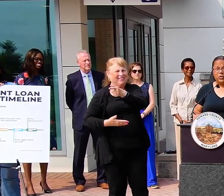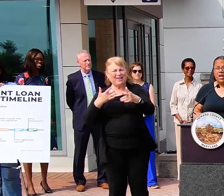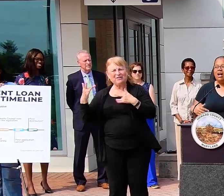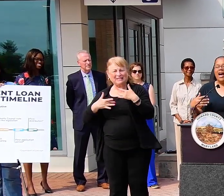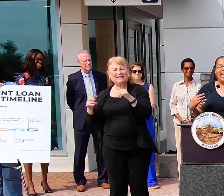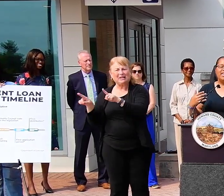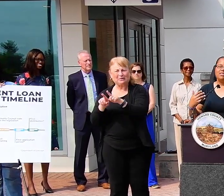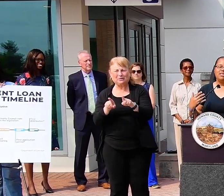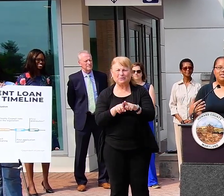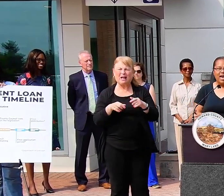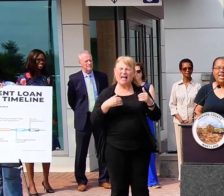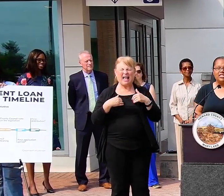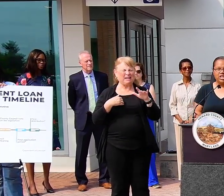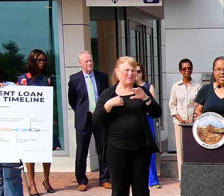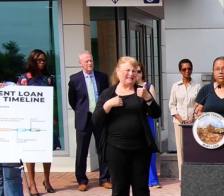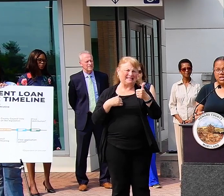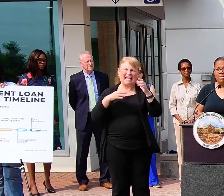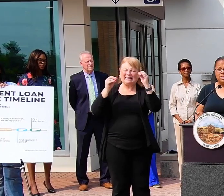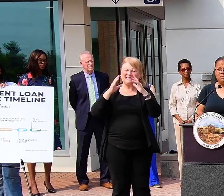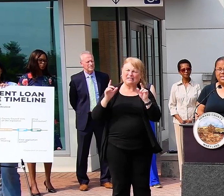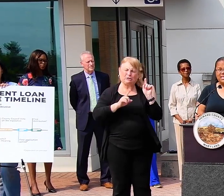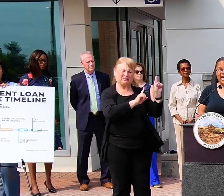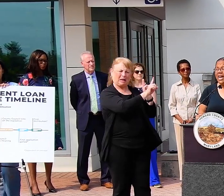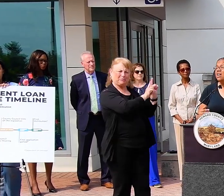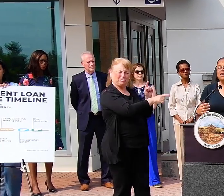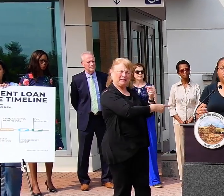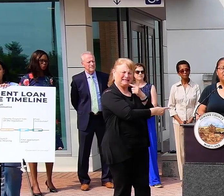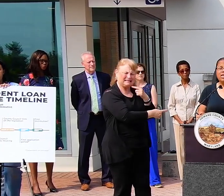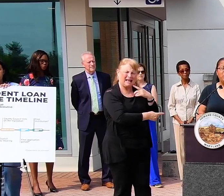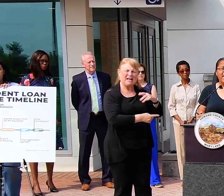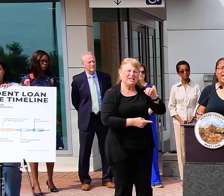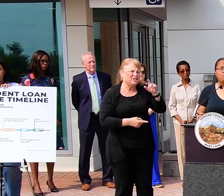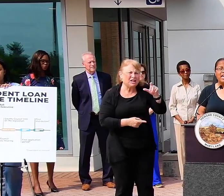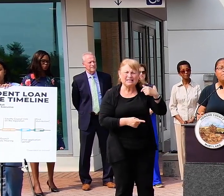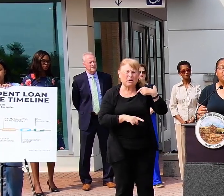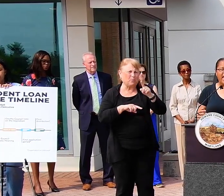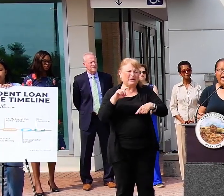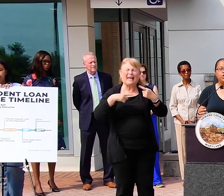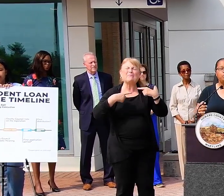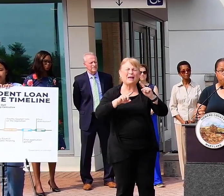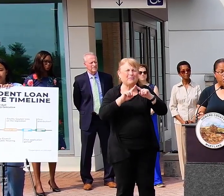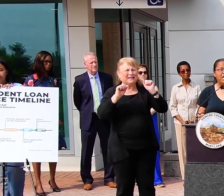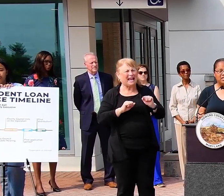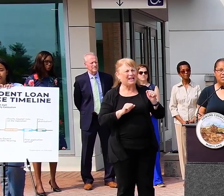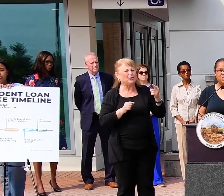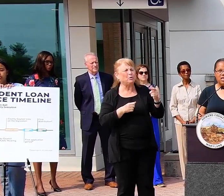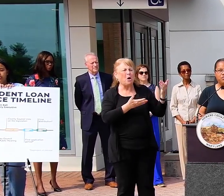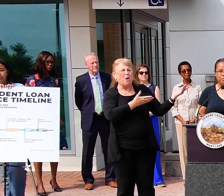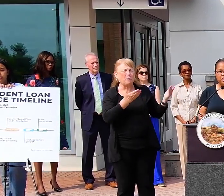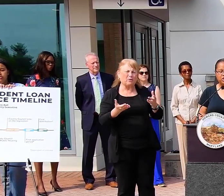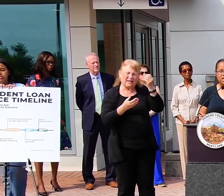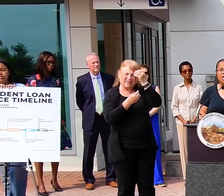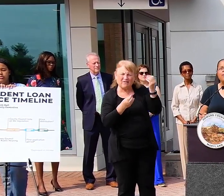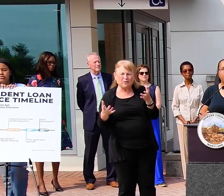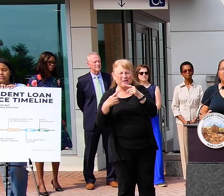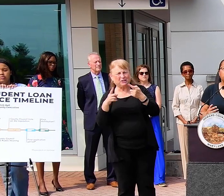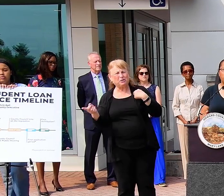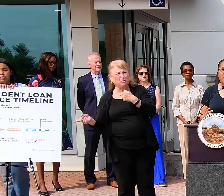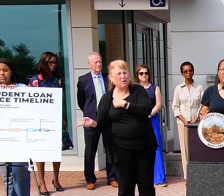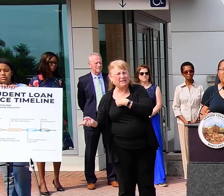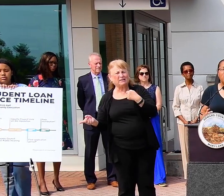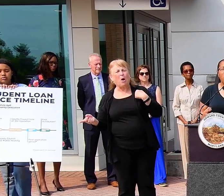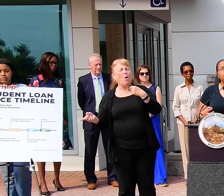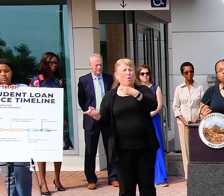excited too. I had at least 10 educators come to me and say, Jessica, we can't make it, but can you bring us this information?